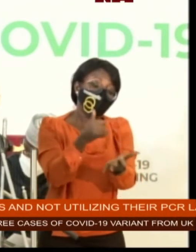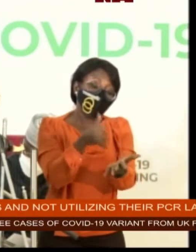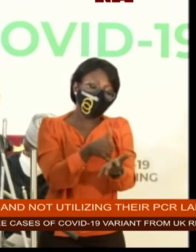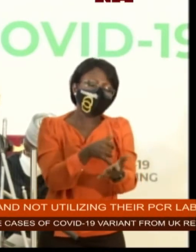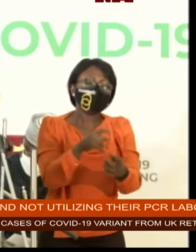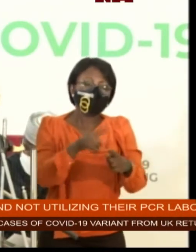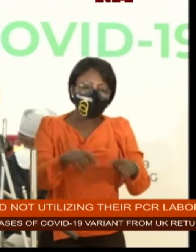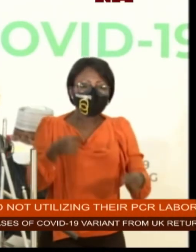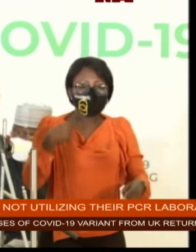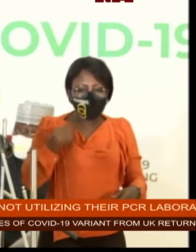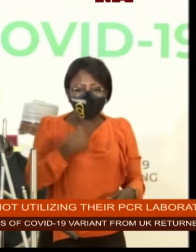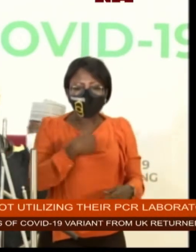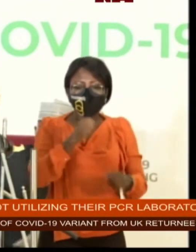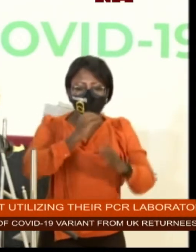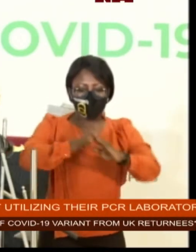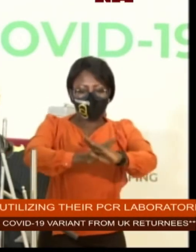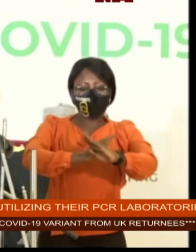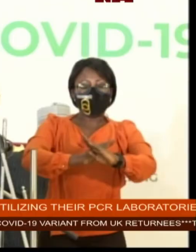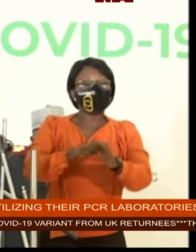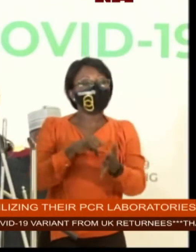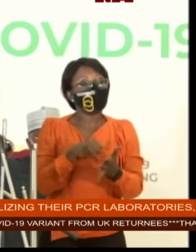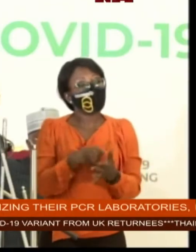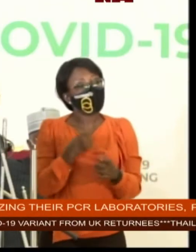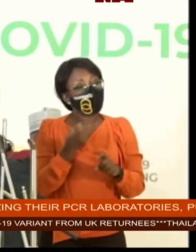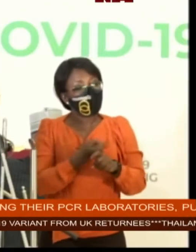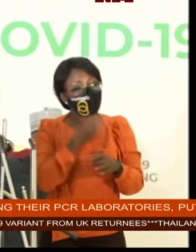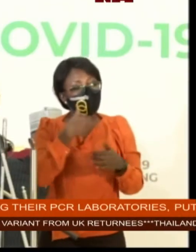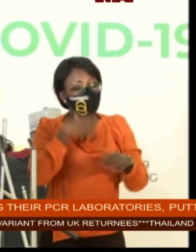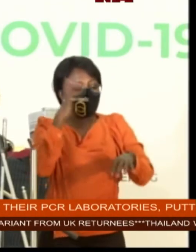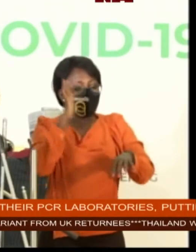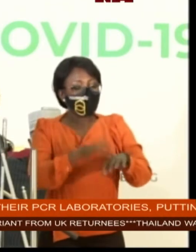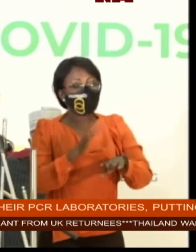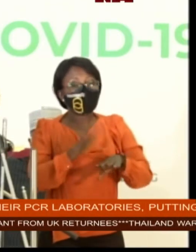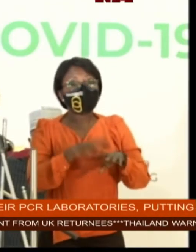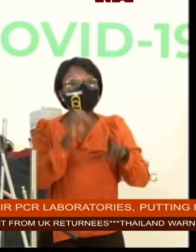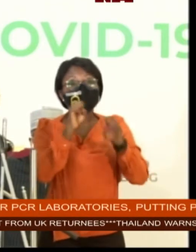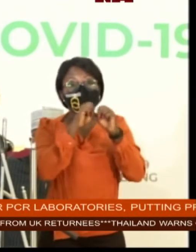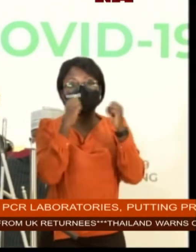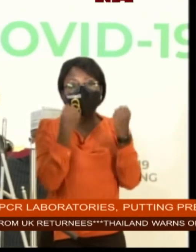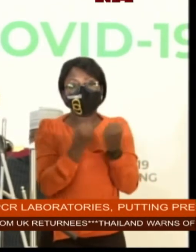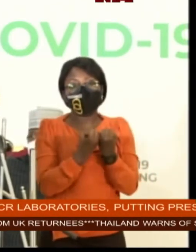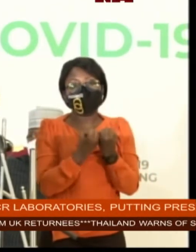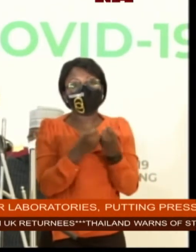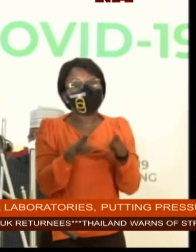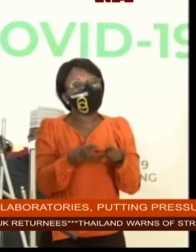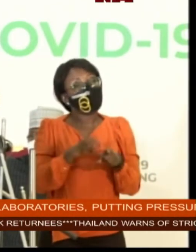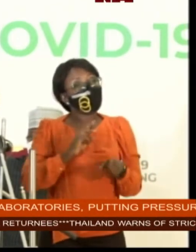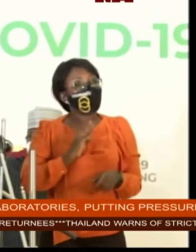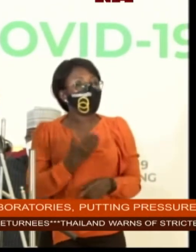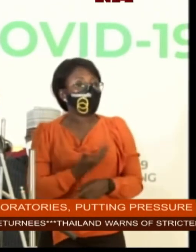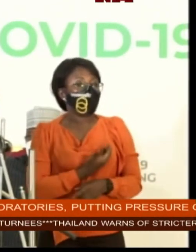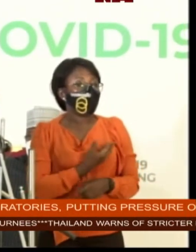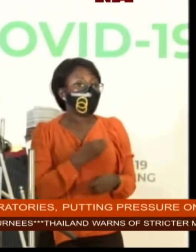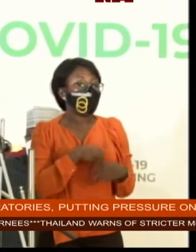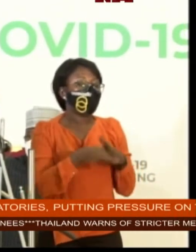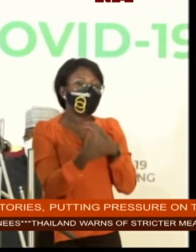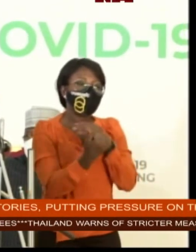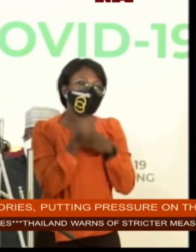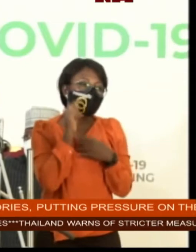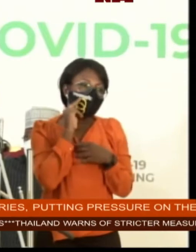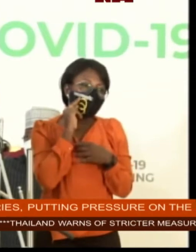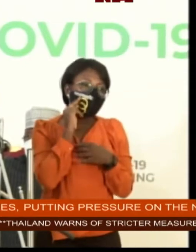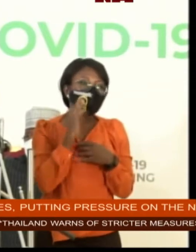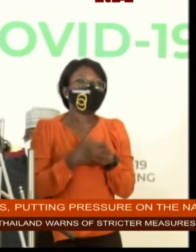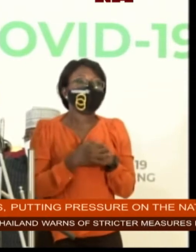pandemics are inevitable, but we can prevent them having the impact on society that this one has had in Nigeria and across the